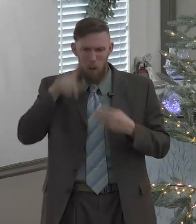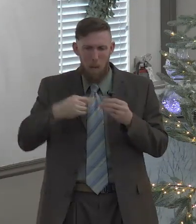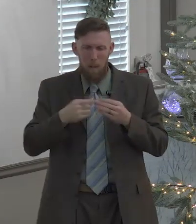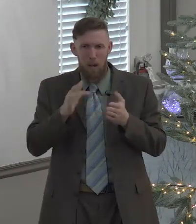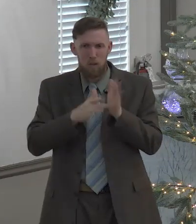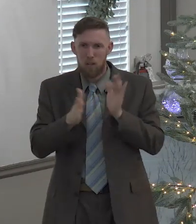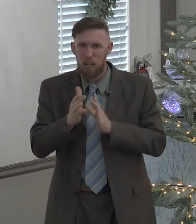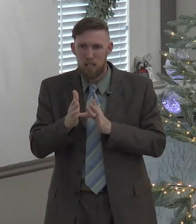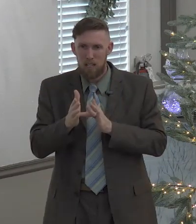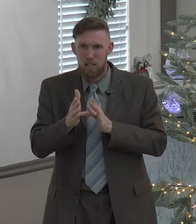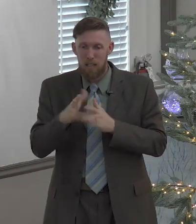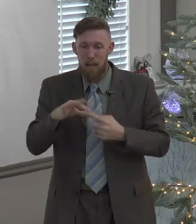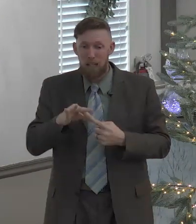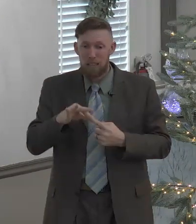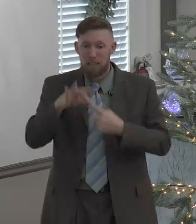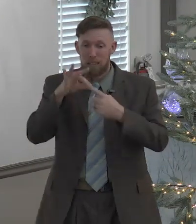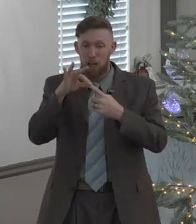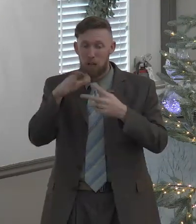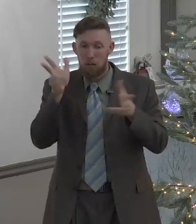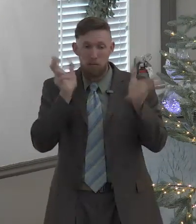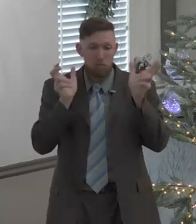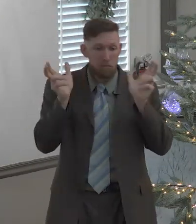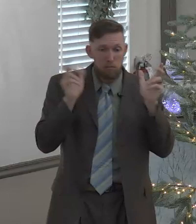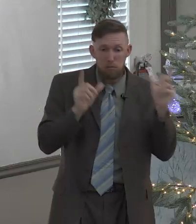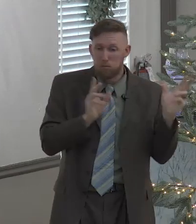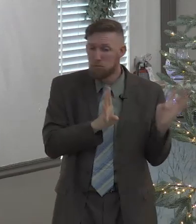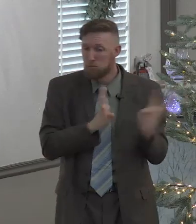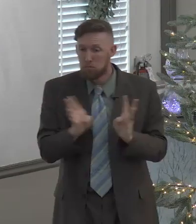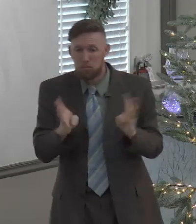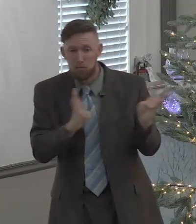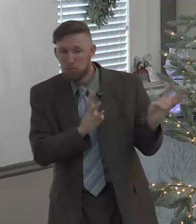Jairus doesn't know anything really about Jesus except for what he's heard.